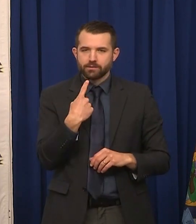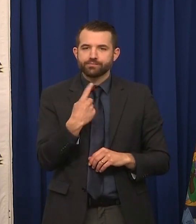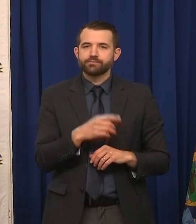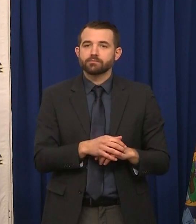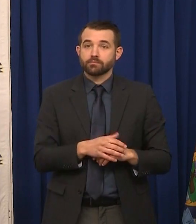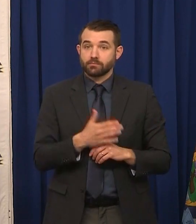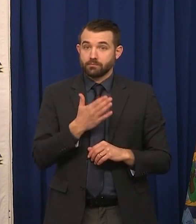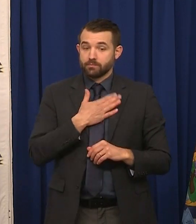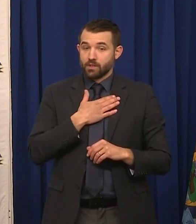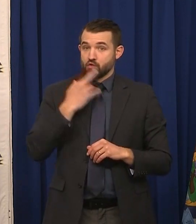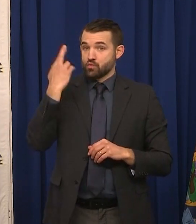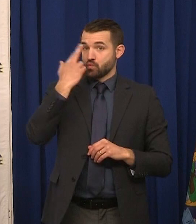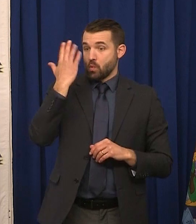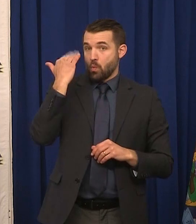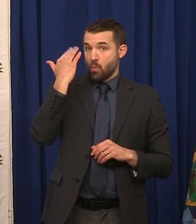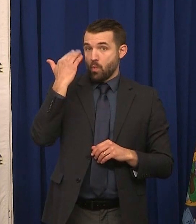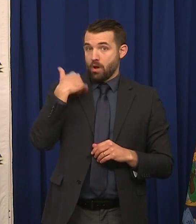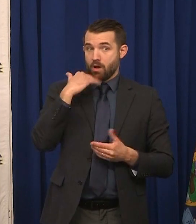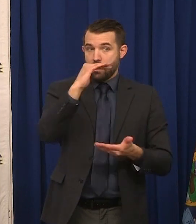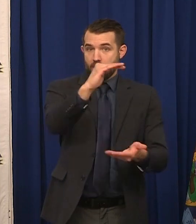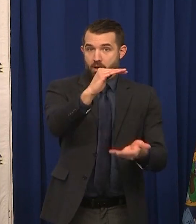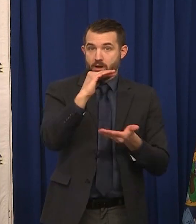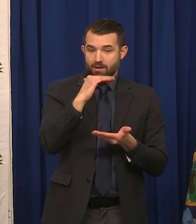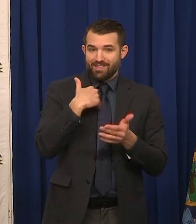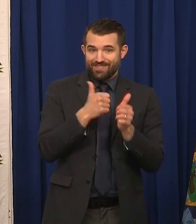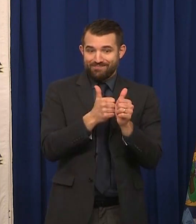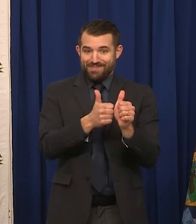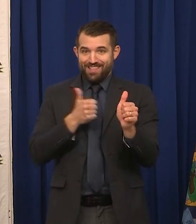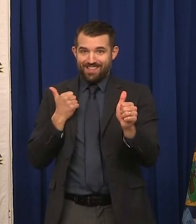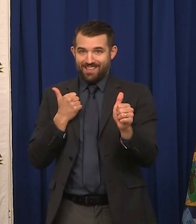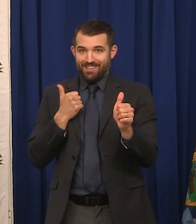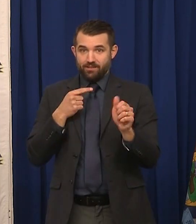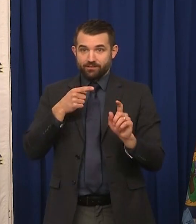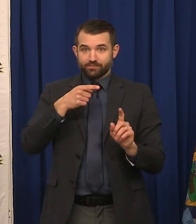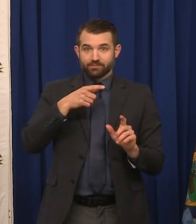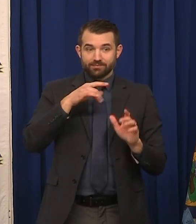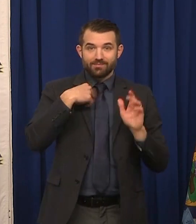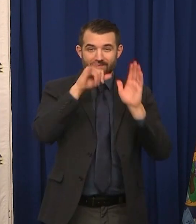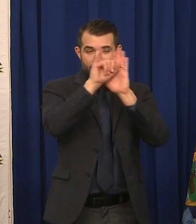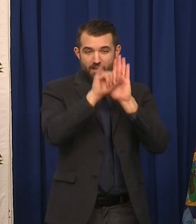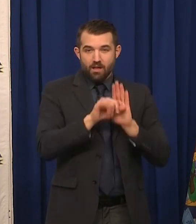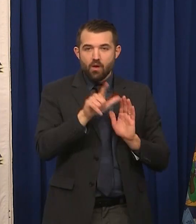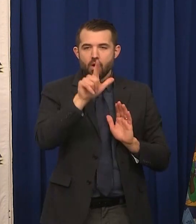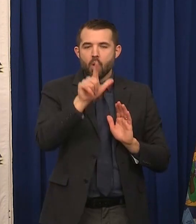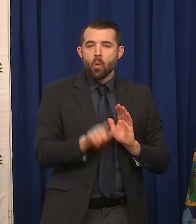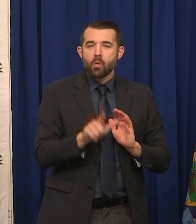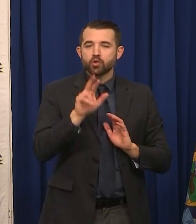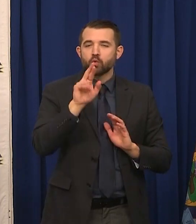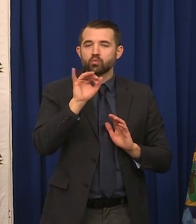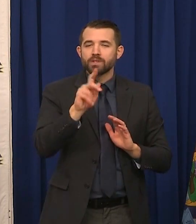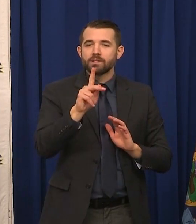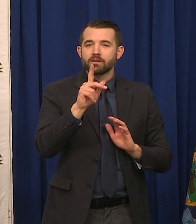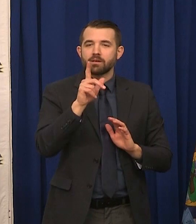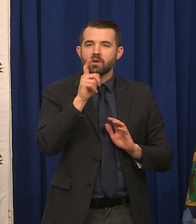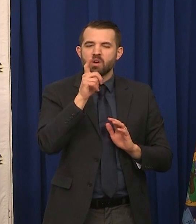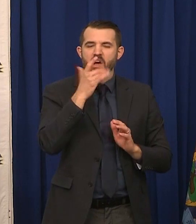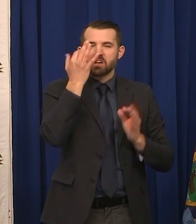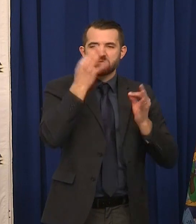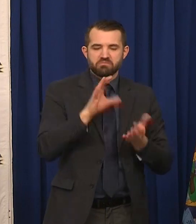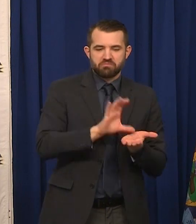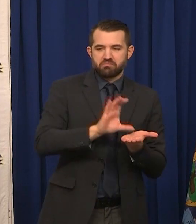for sending some of these lowest, some of the samples from the lowest risk individuals to a third-party